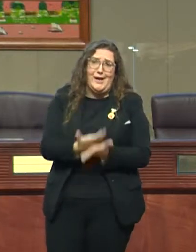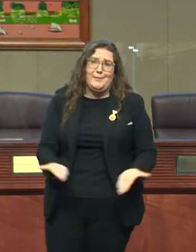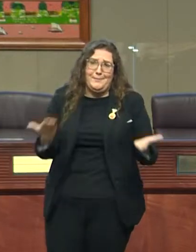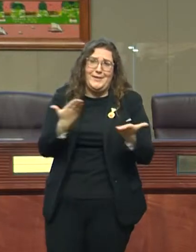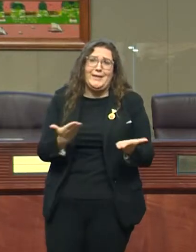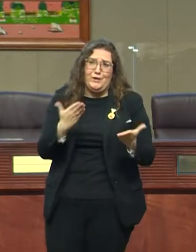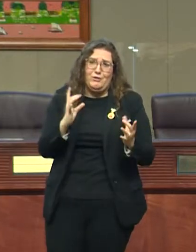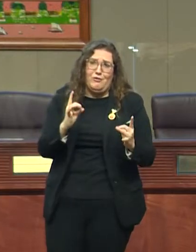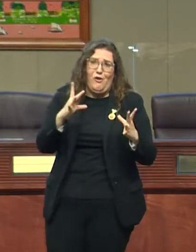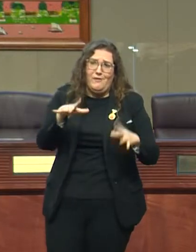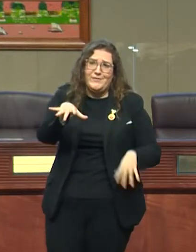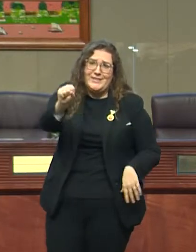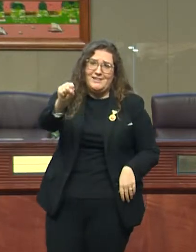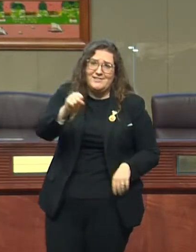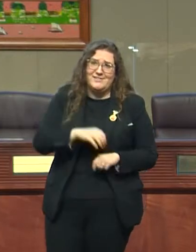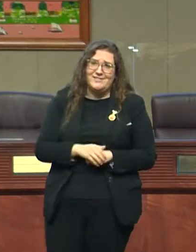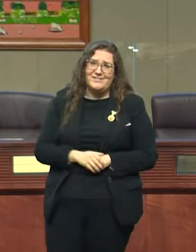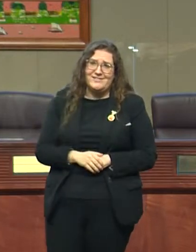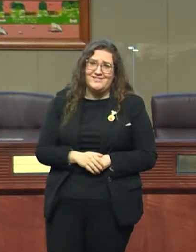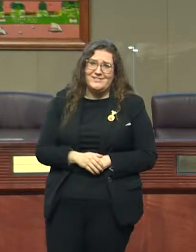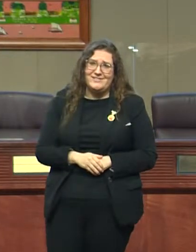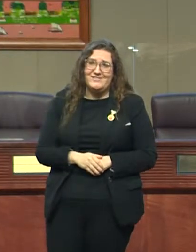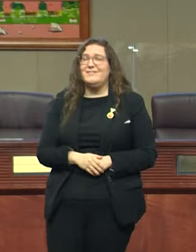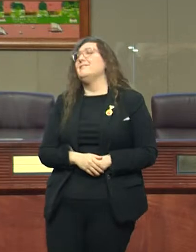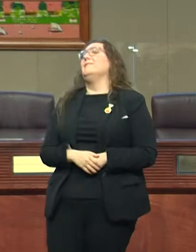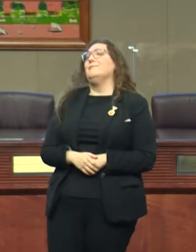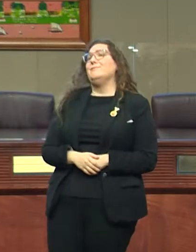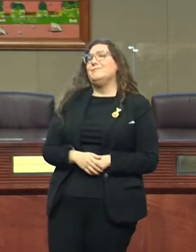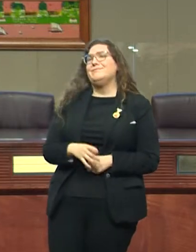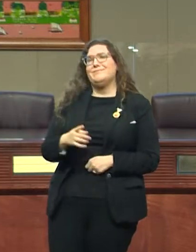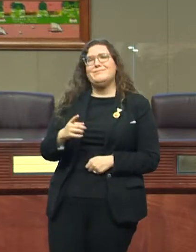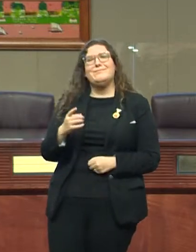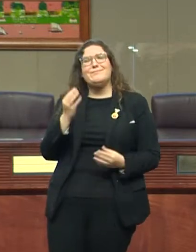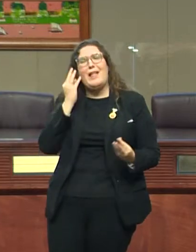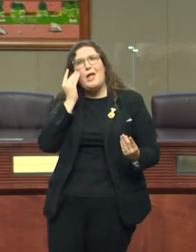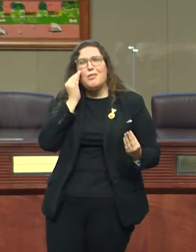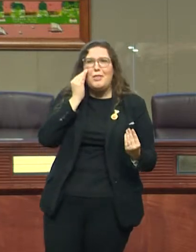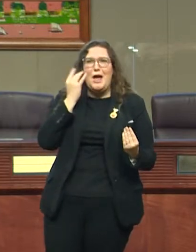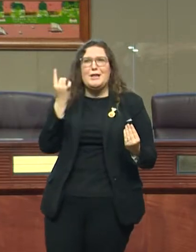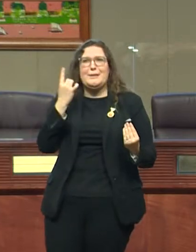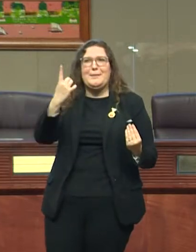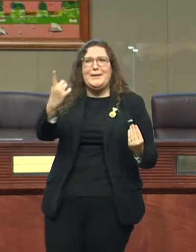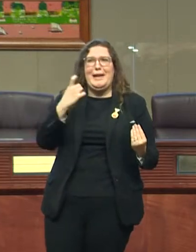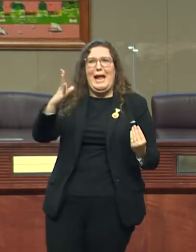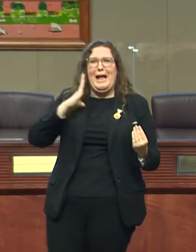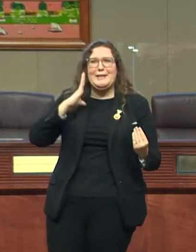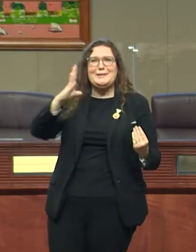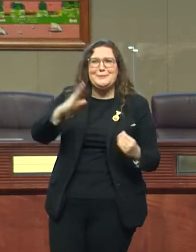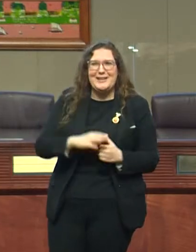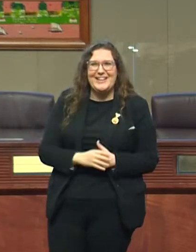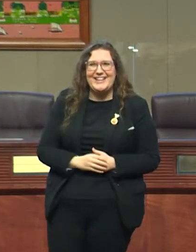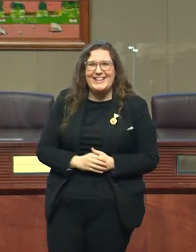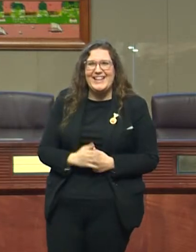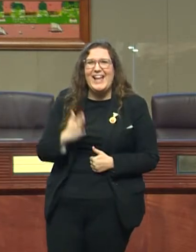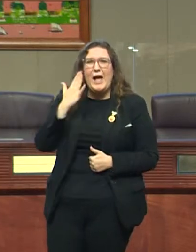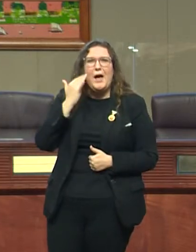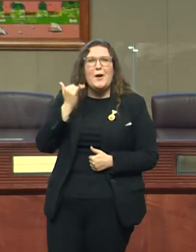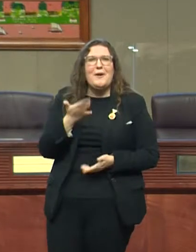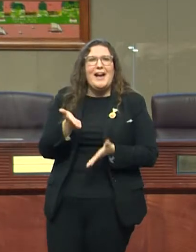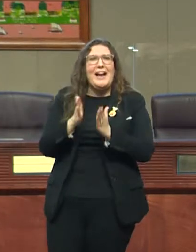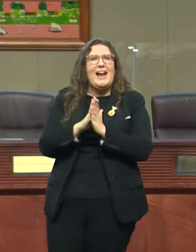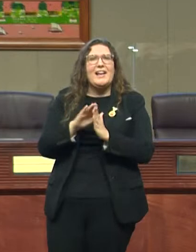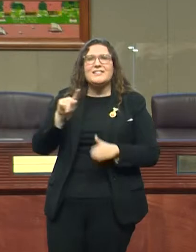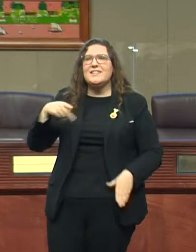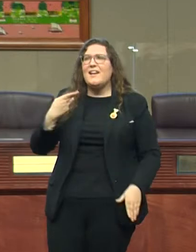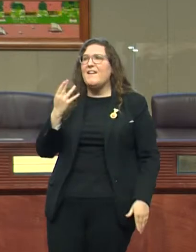kind of anticipated that there may be a question in that line, which is why I asked Phil Brown, the executive